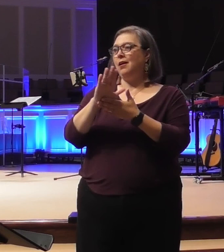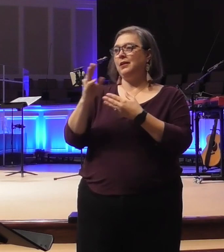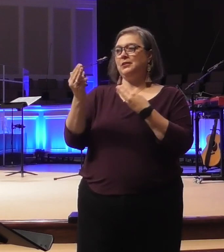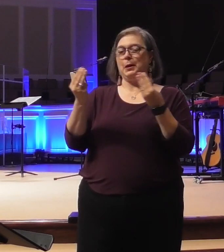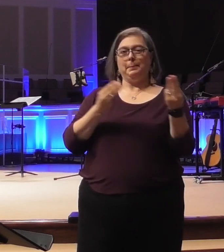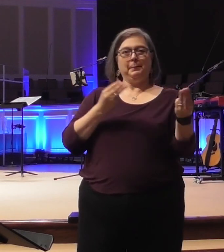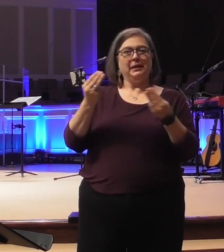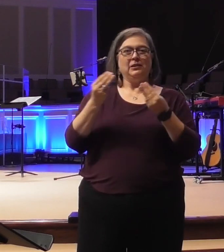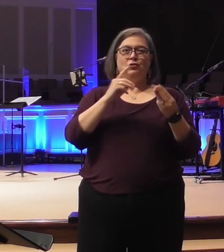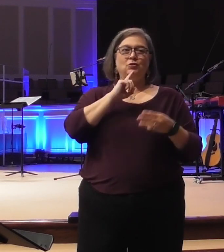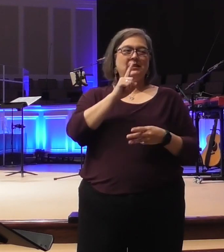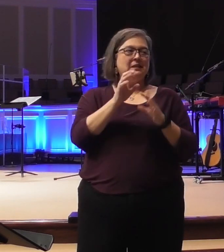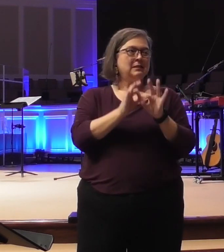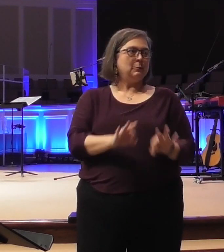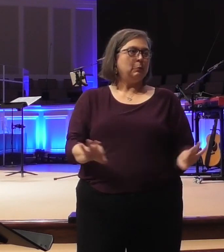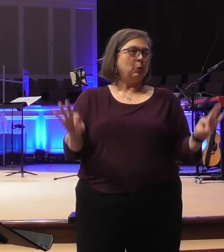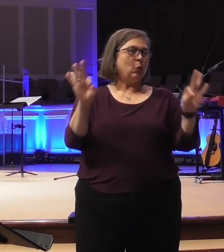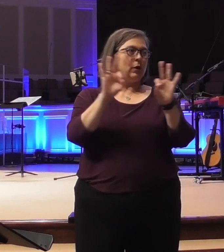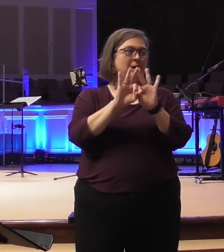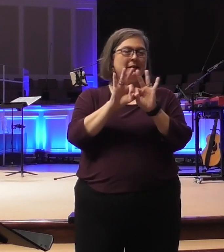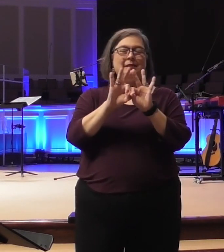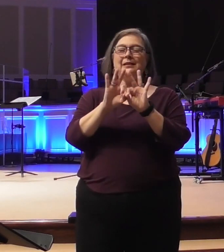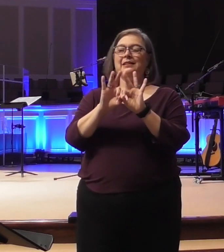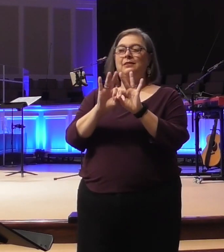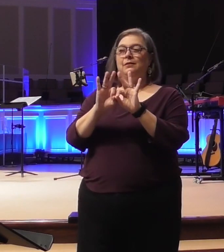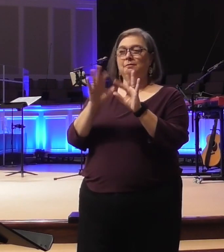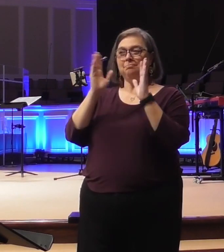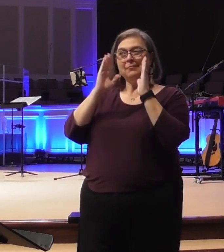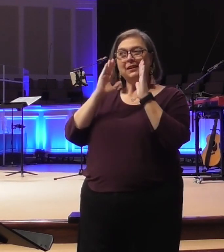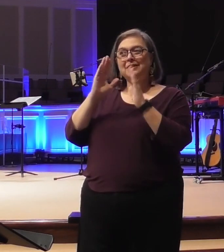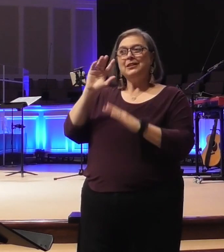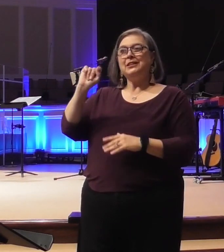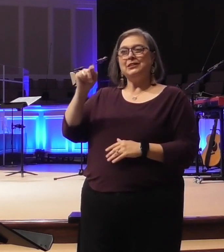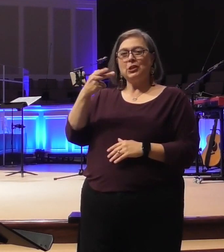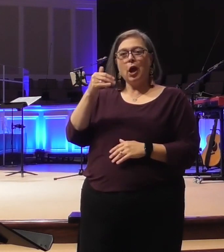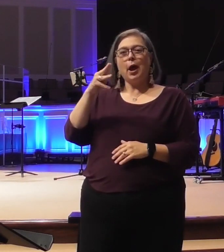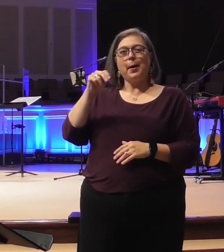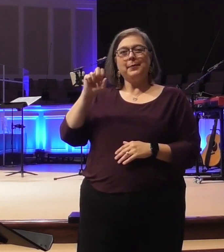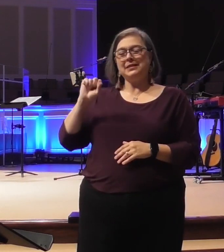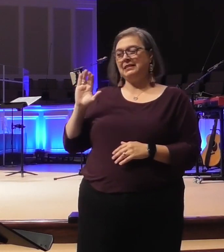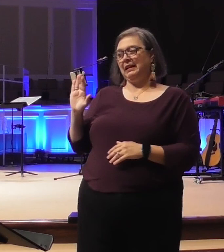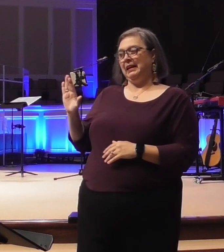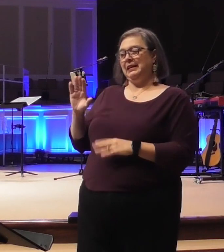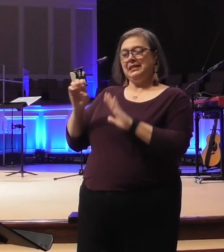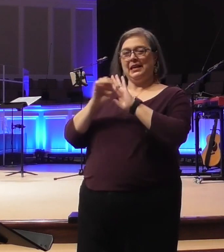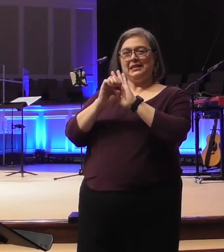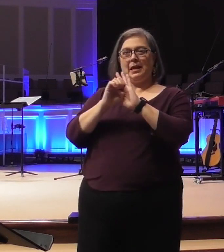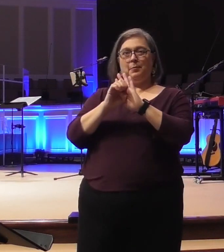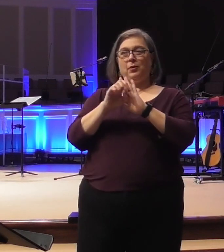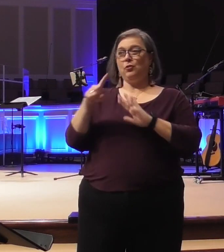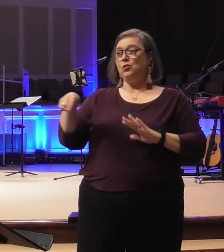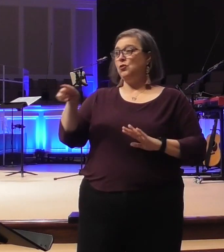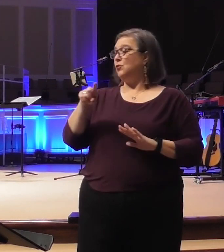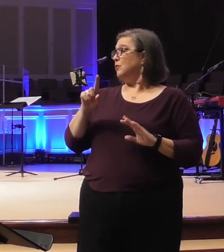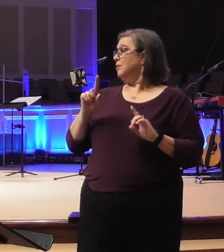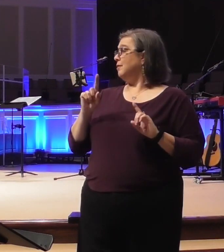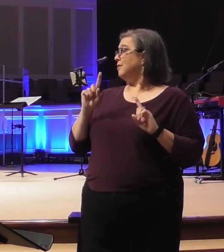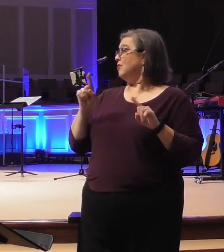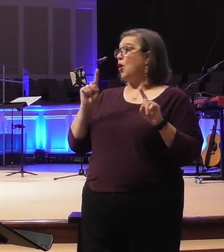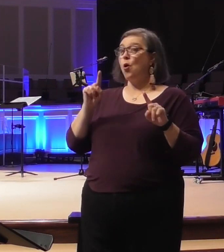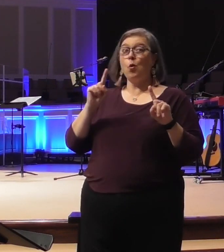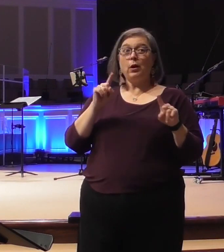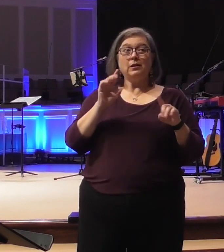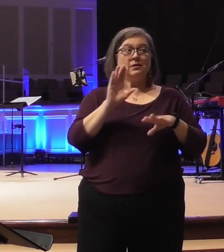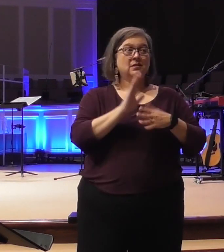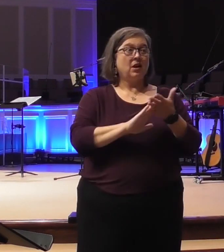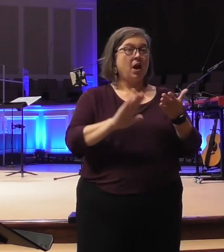those years is vital. Listen to Thomas's example. Your college, those of you who are heading off to college, your